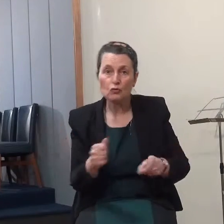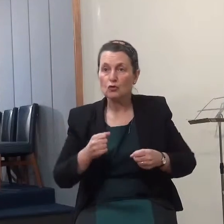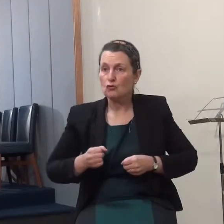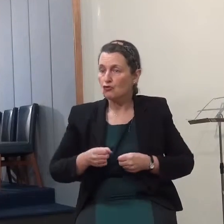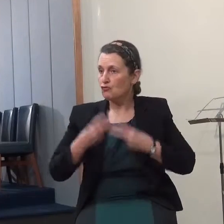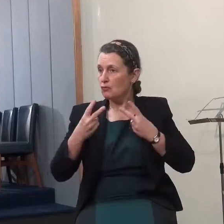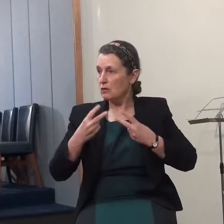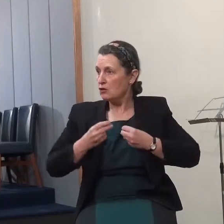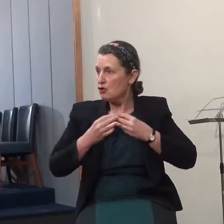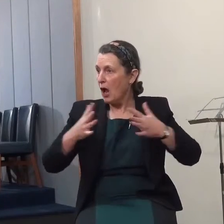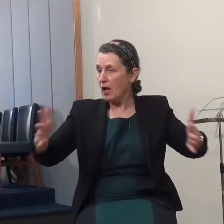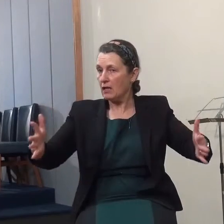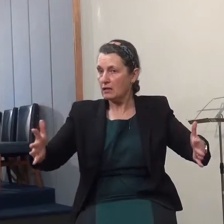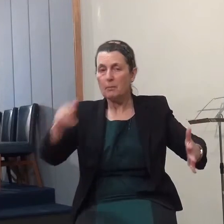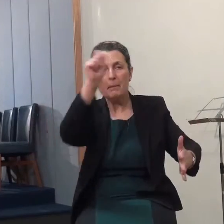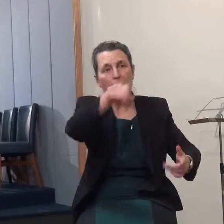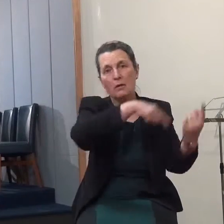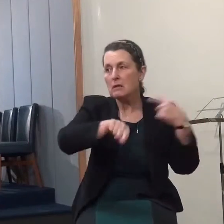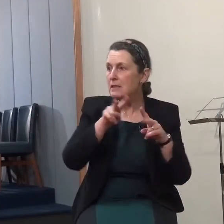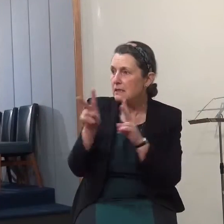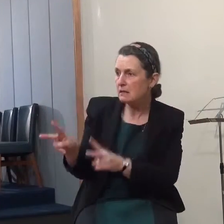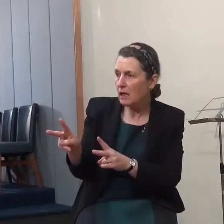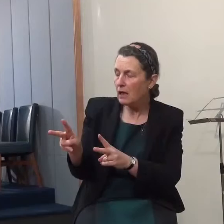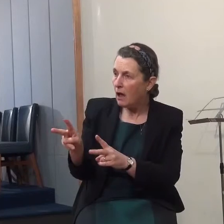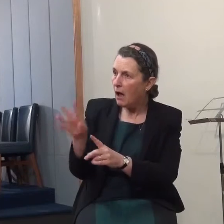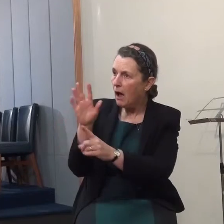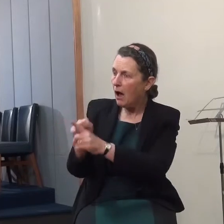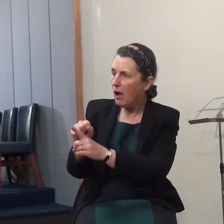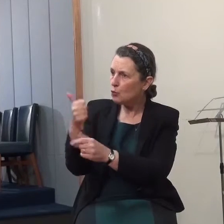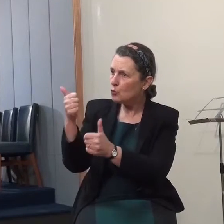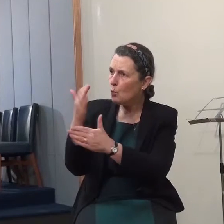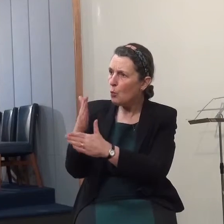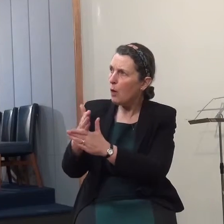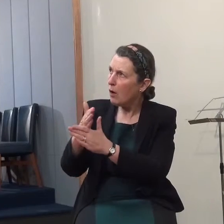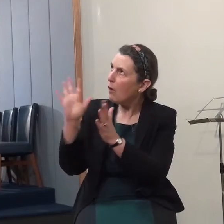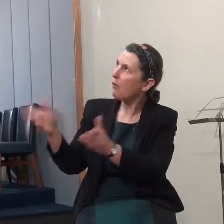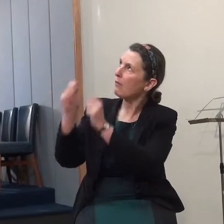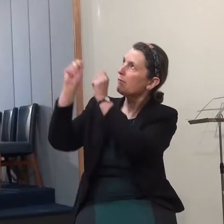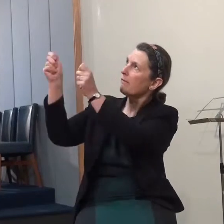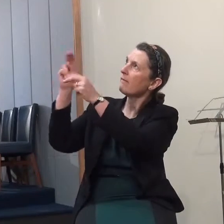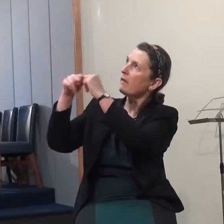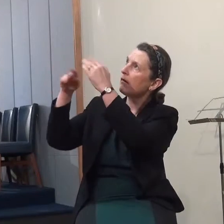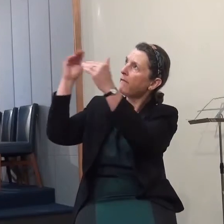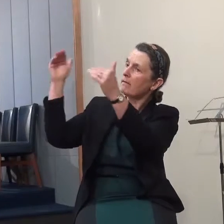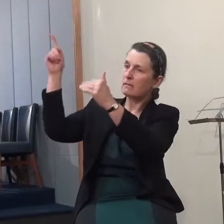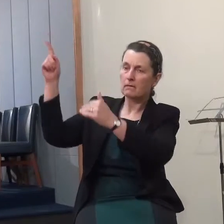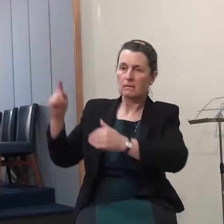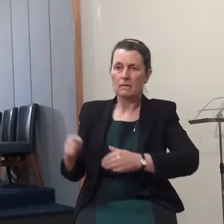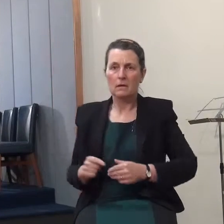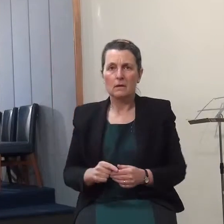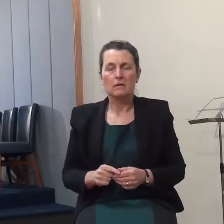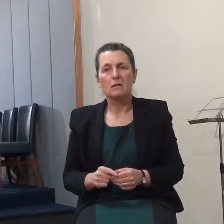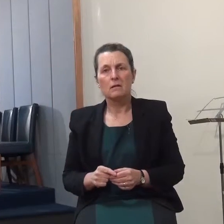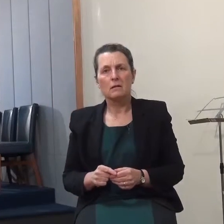they may see your good works and glorify your Father which is in heaven. Think